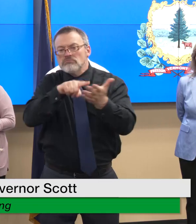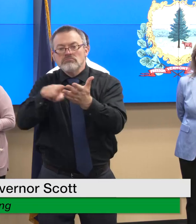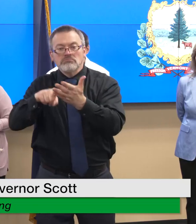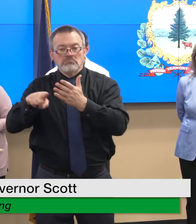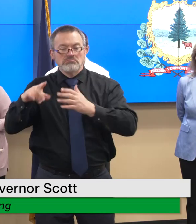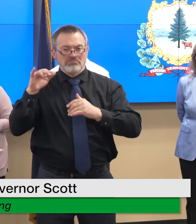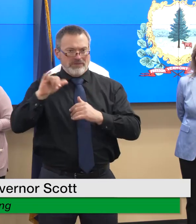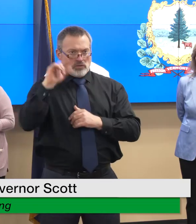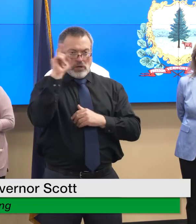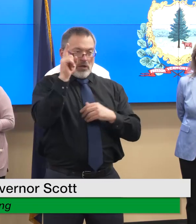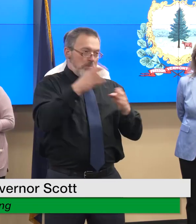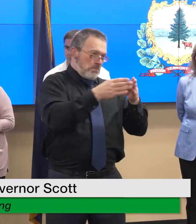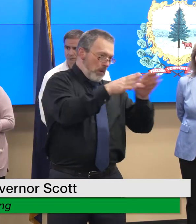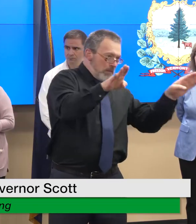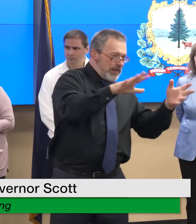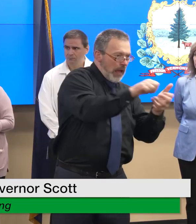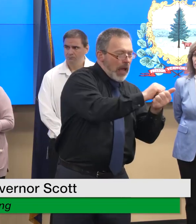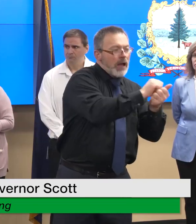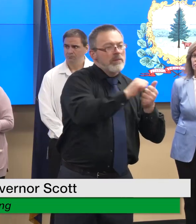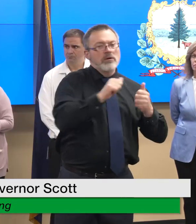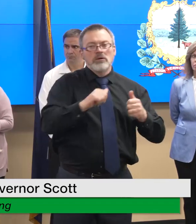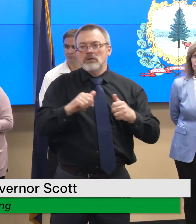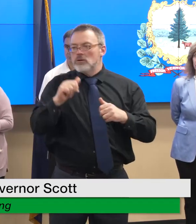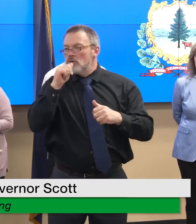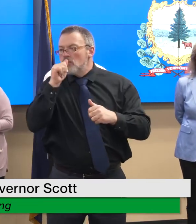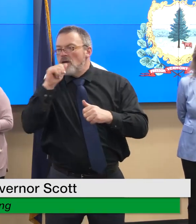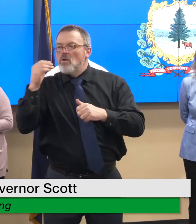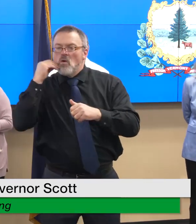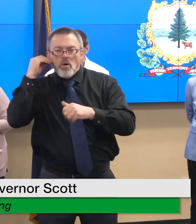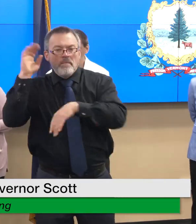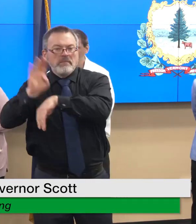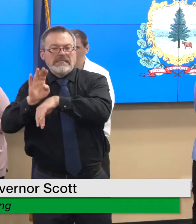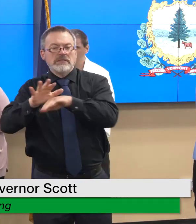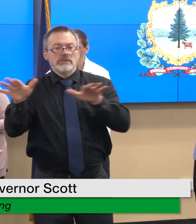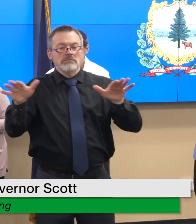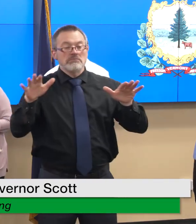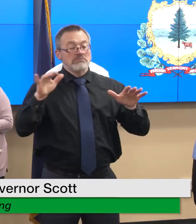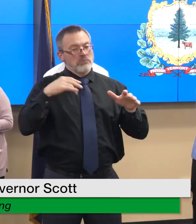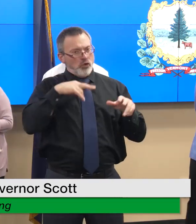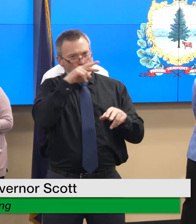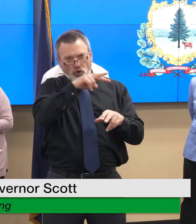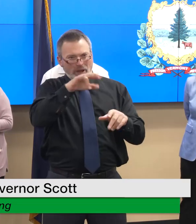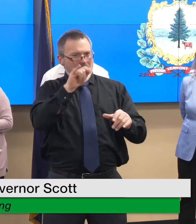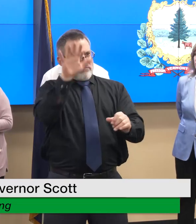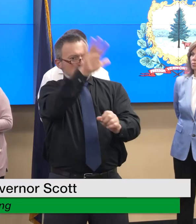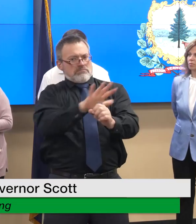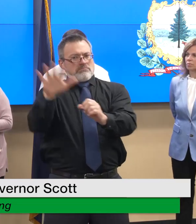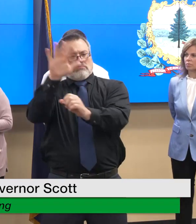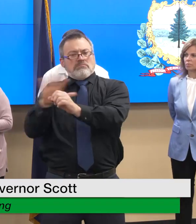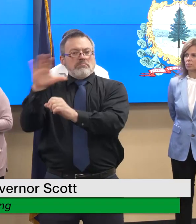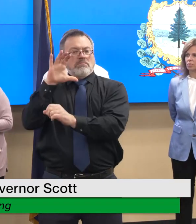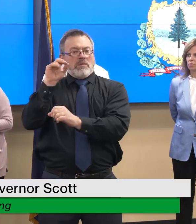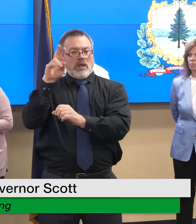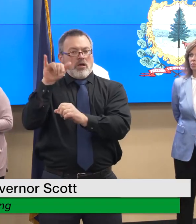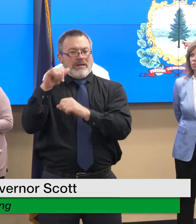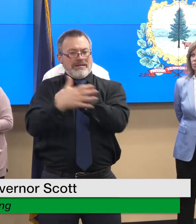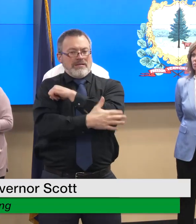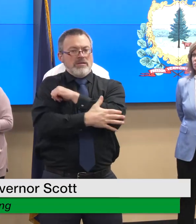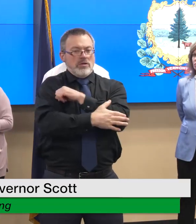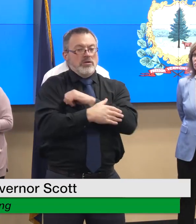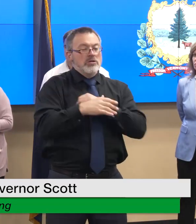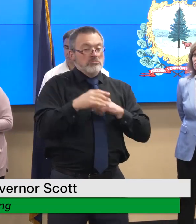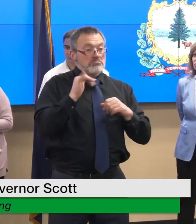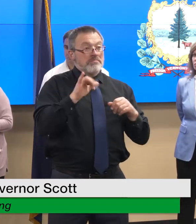private infrastructure to determine if any counties will qualify for assistance from FEMA for the events of July